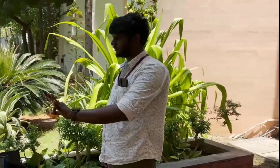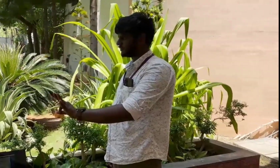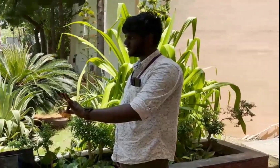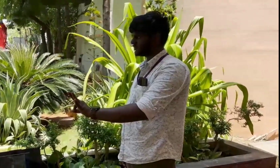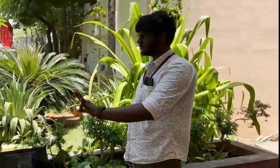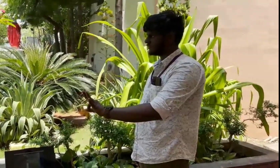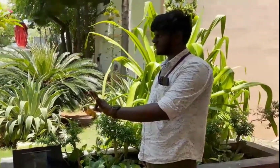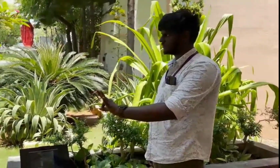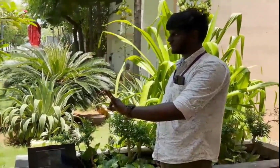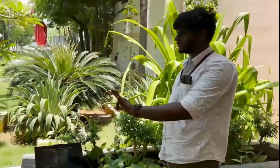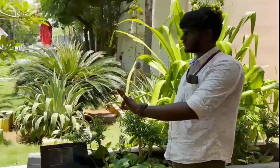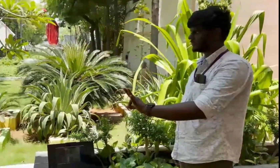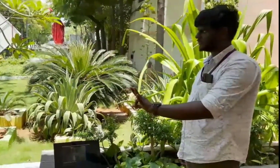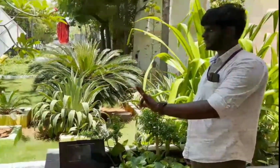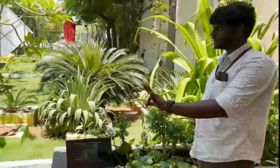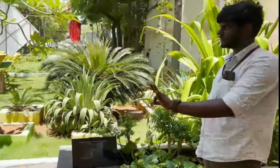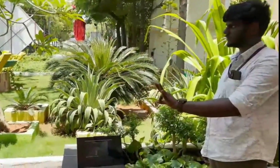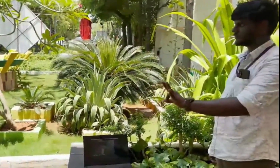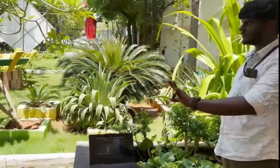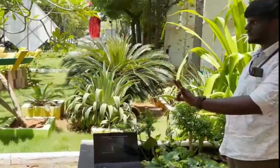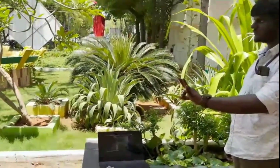On a Kamadam Opola.